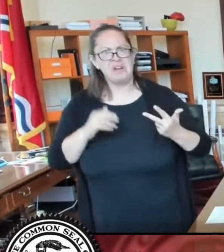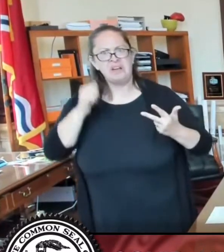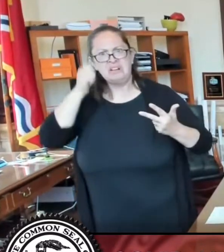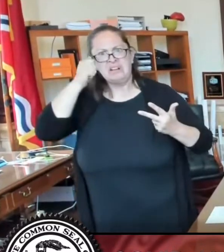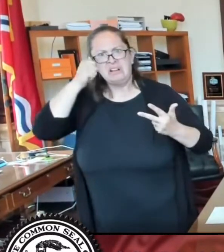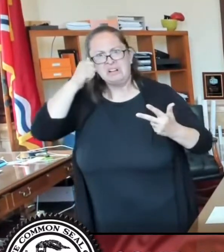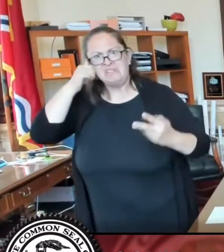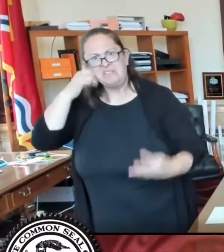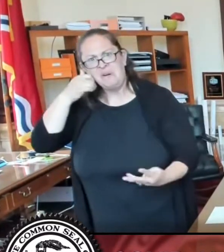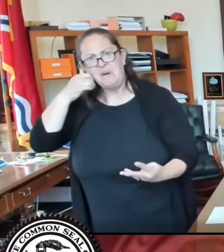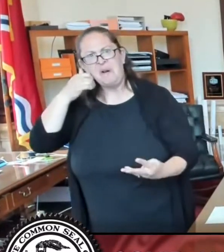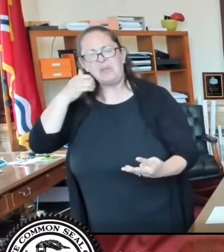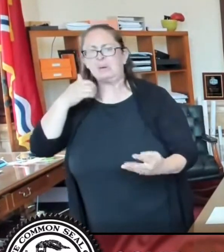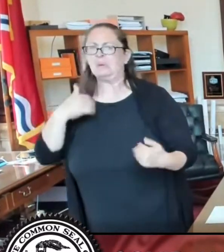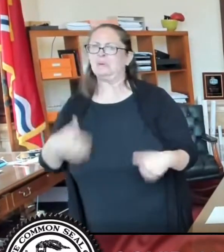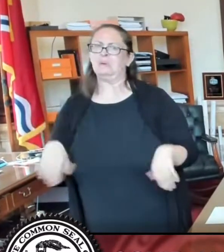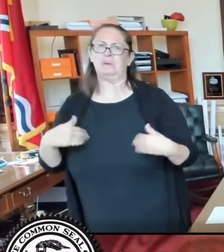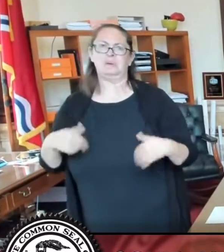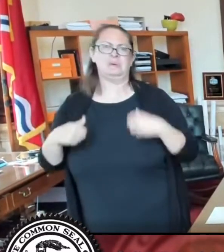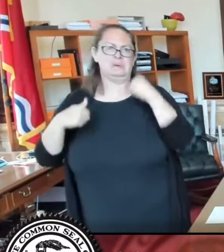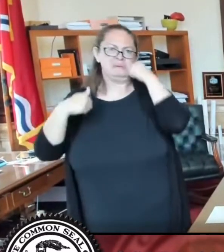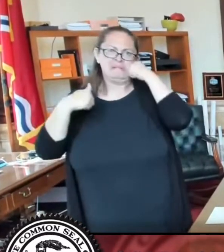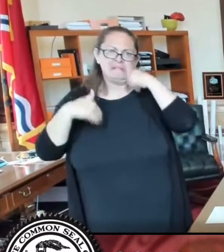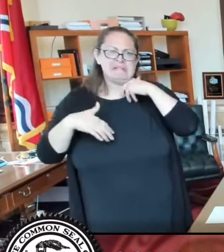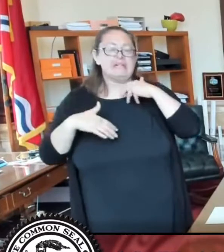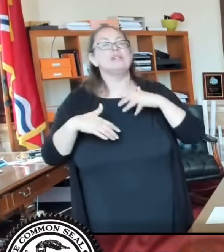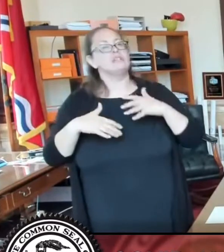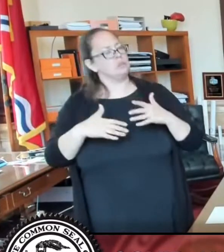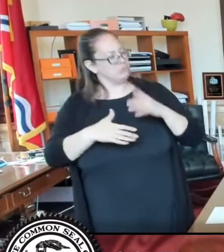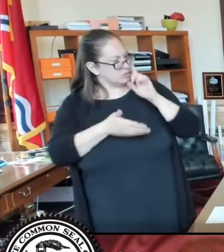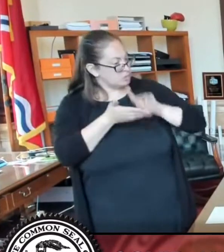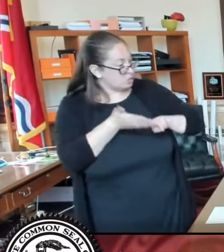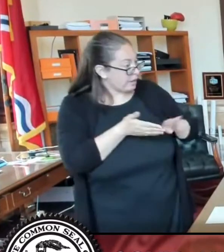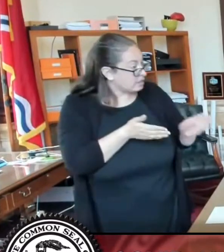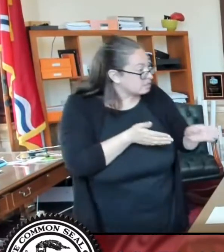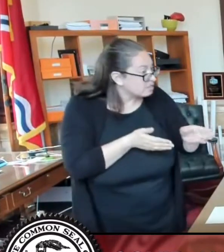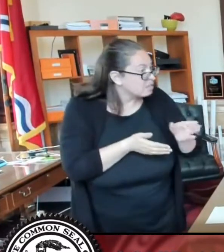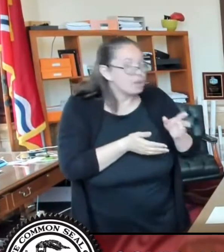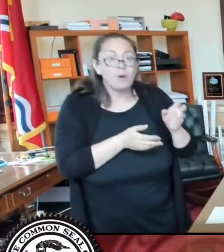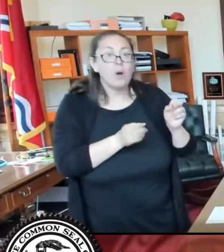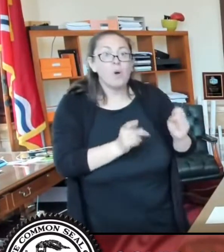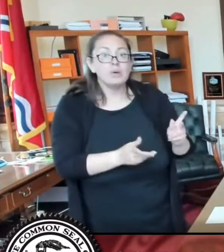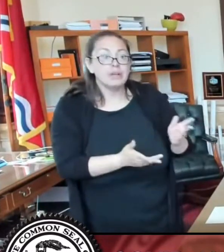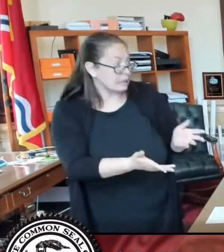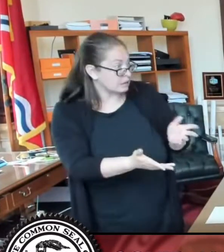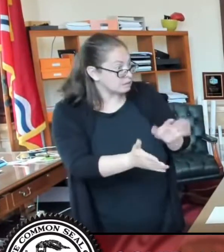had a number of those lately. So please check on people. If you need help, go to